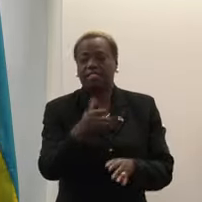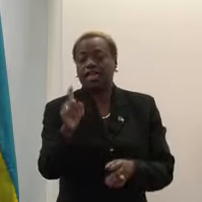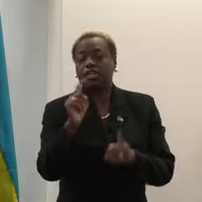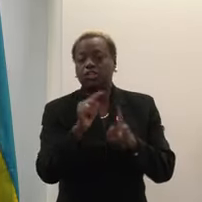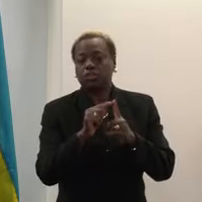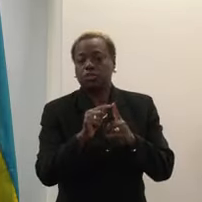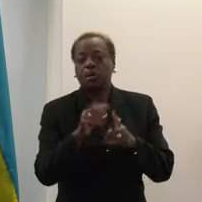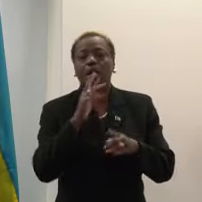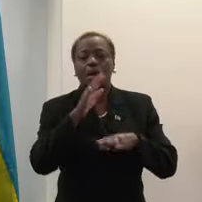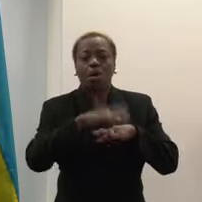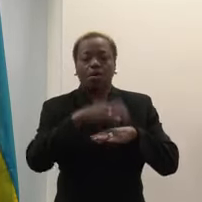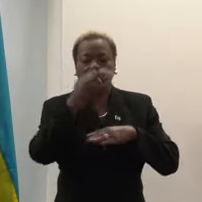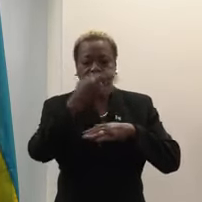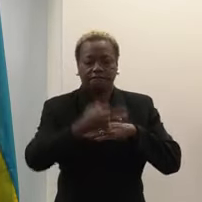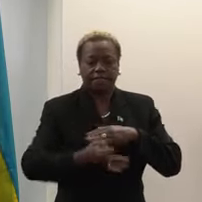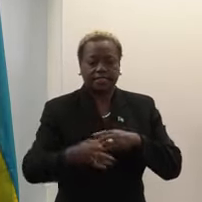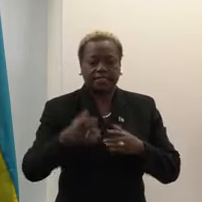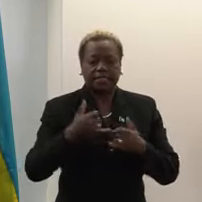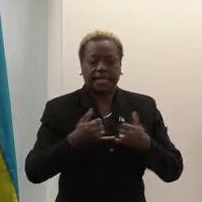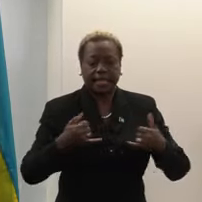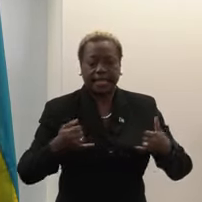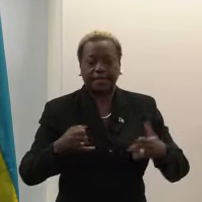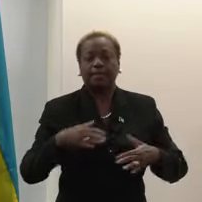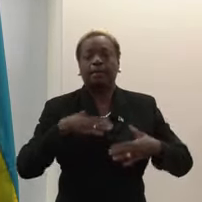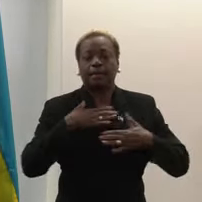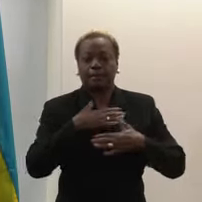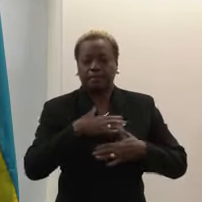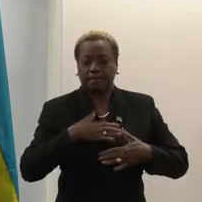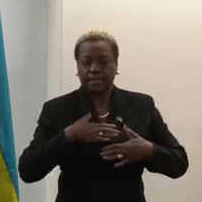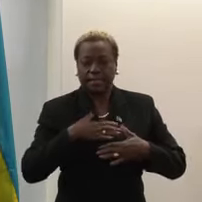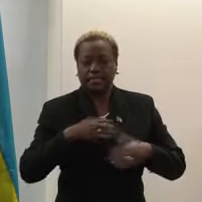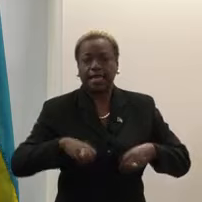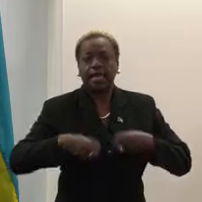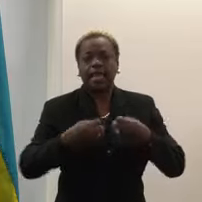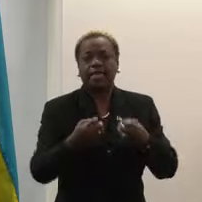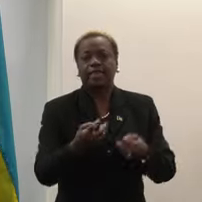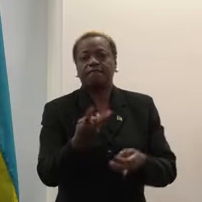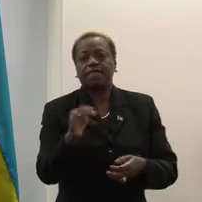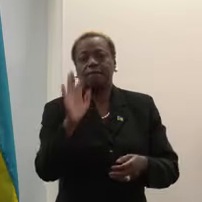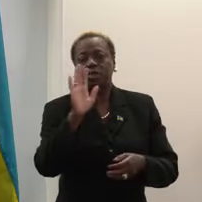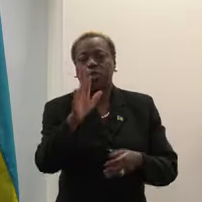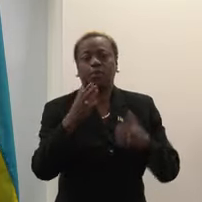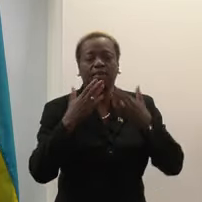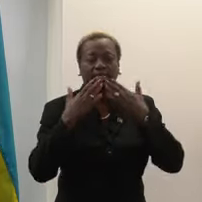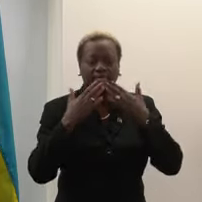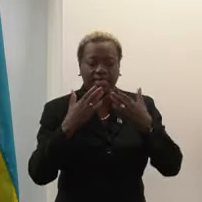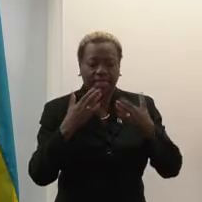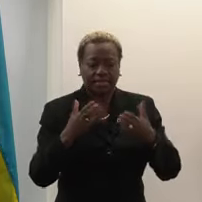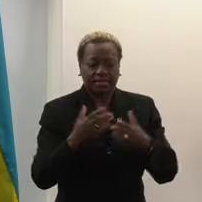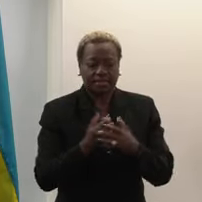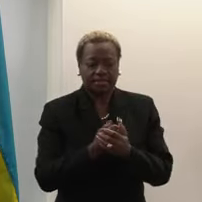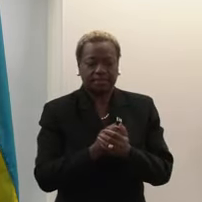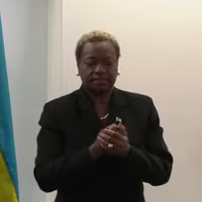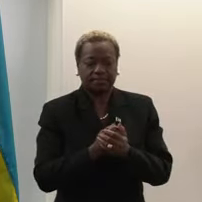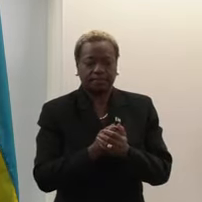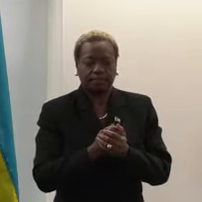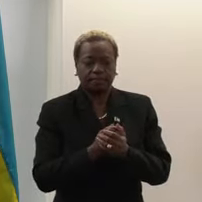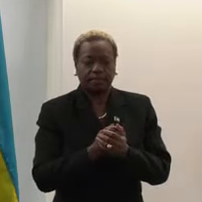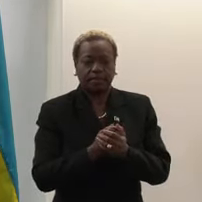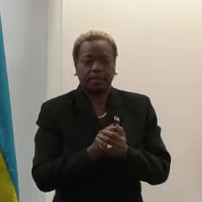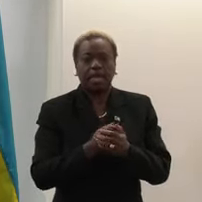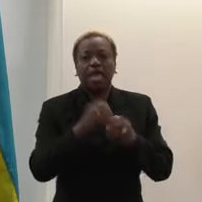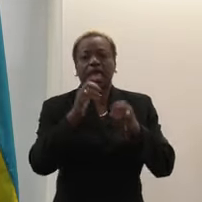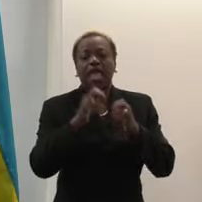are on the front line. Please give them your thanks. A critical